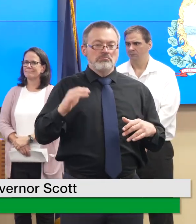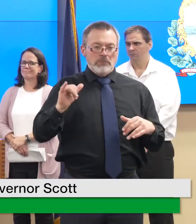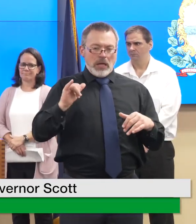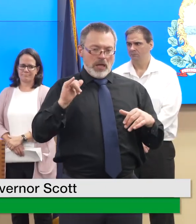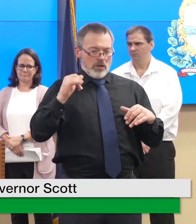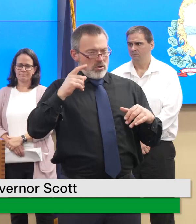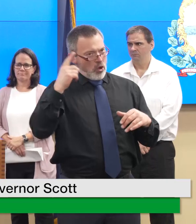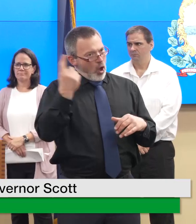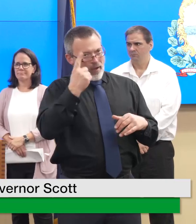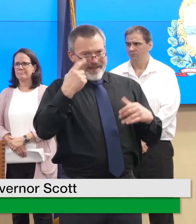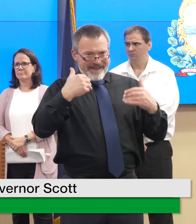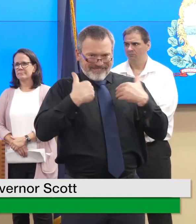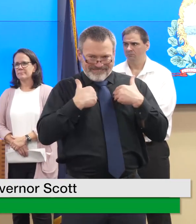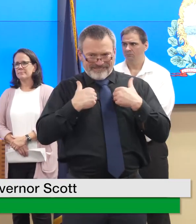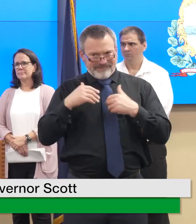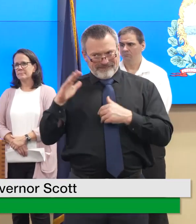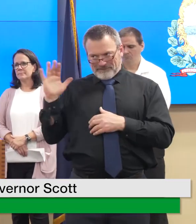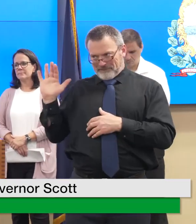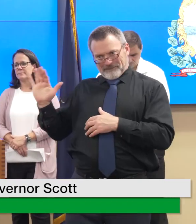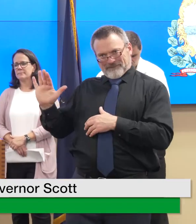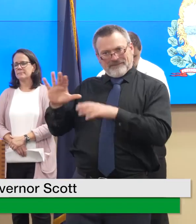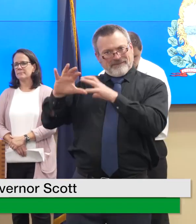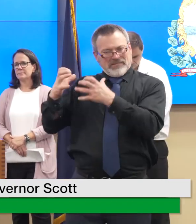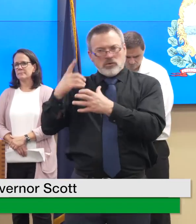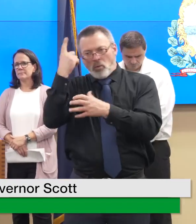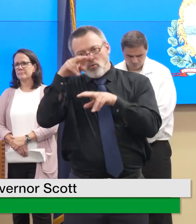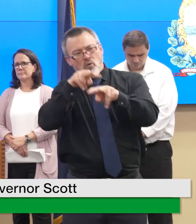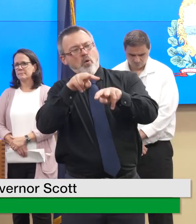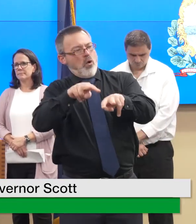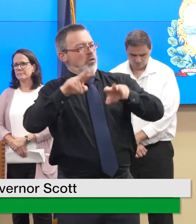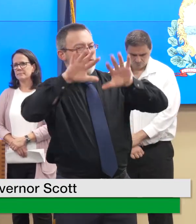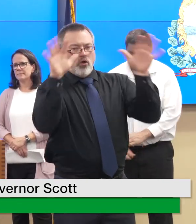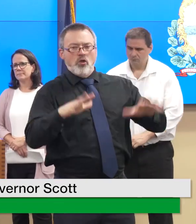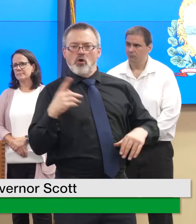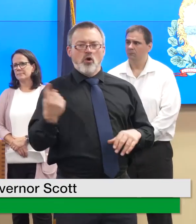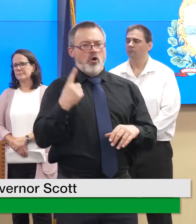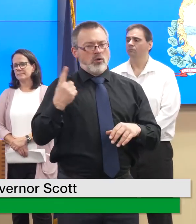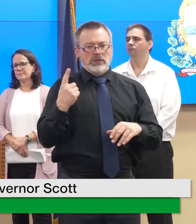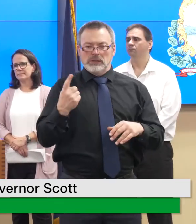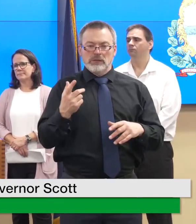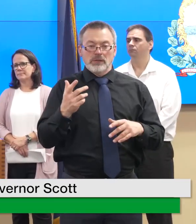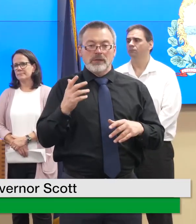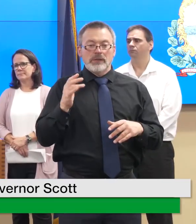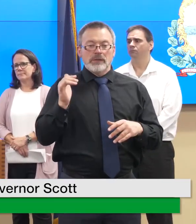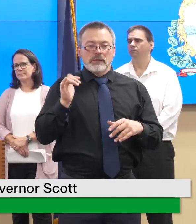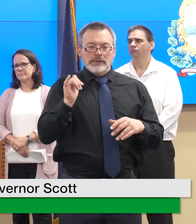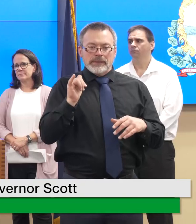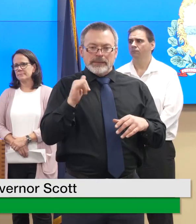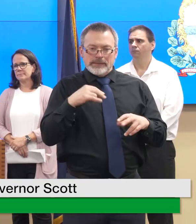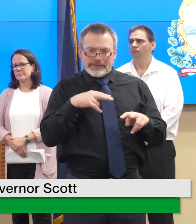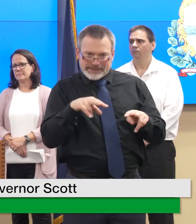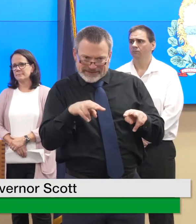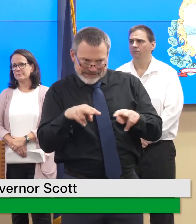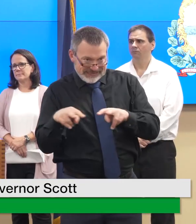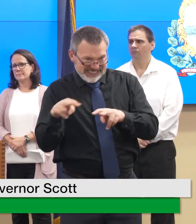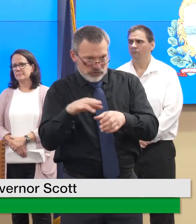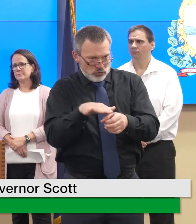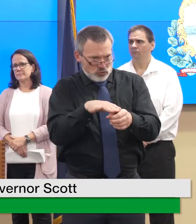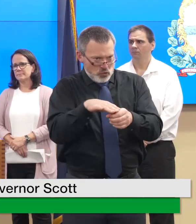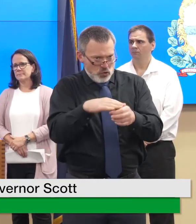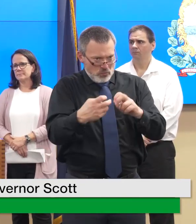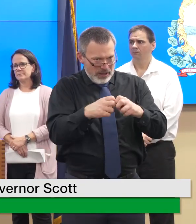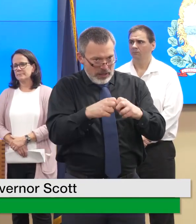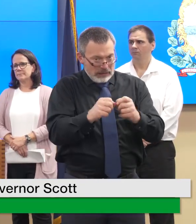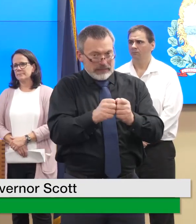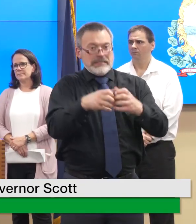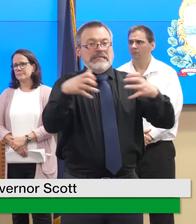right? All responses start at the local level, and it's because we have such dedicated volunteers and career people in